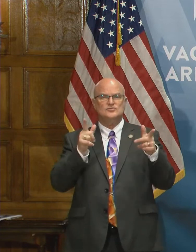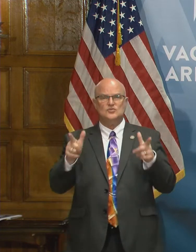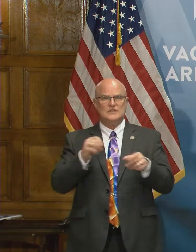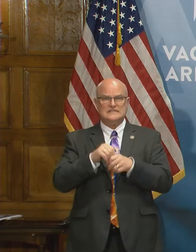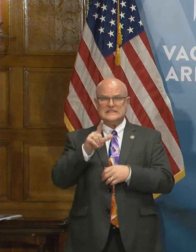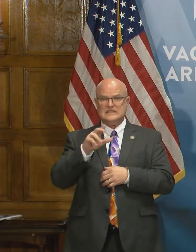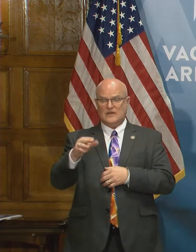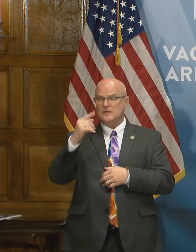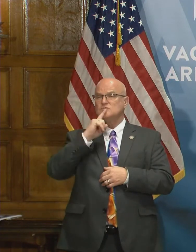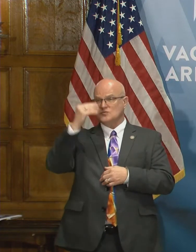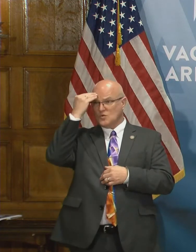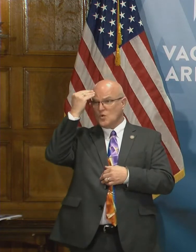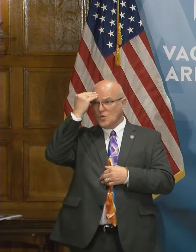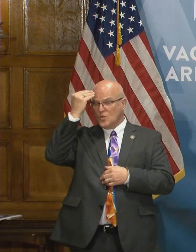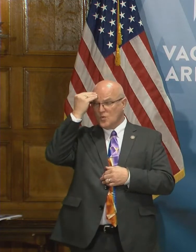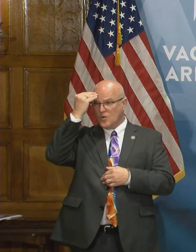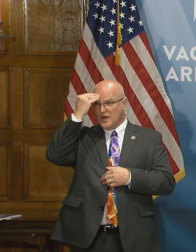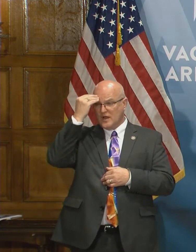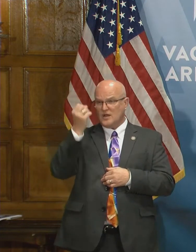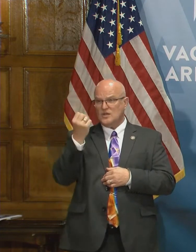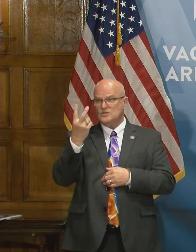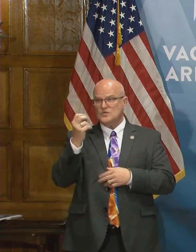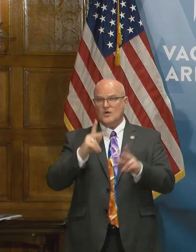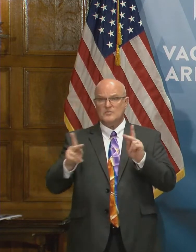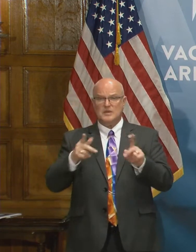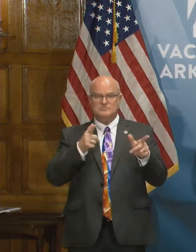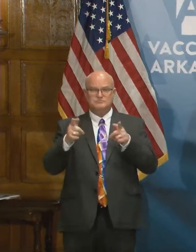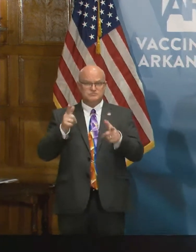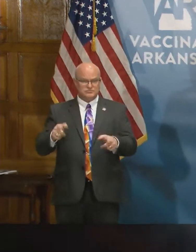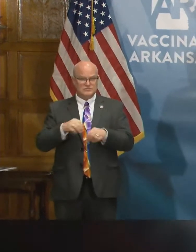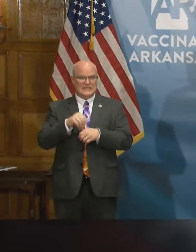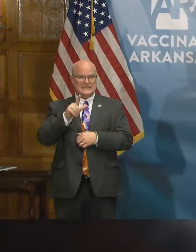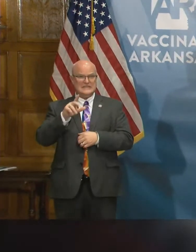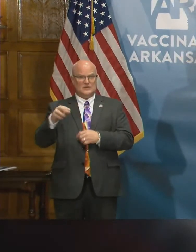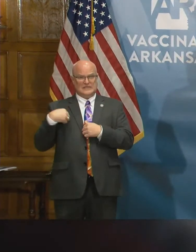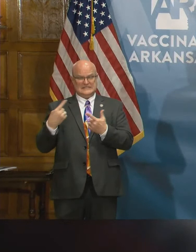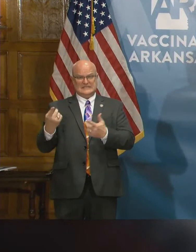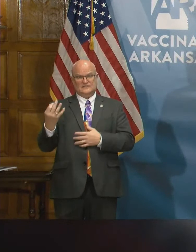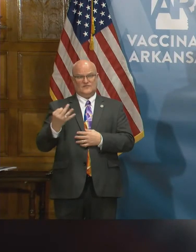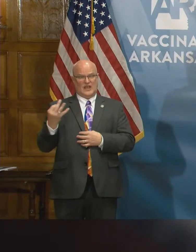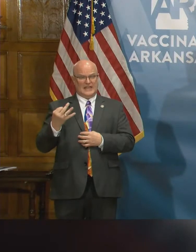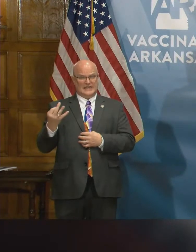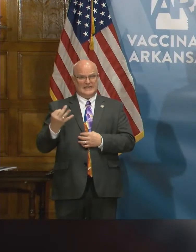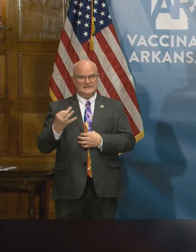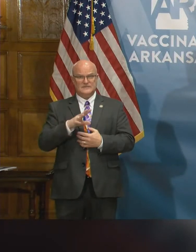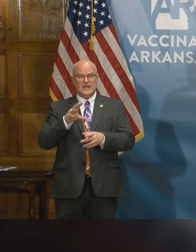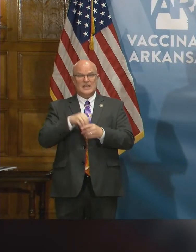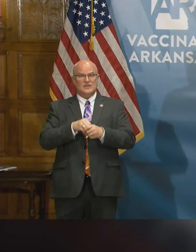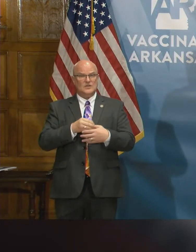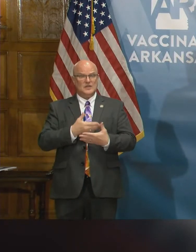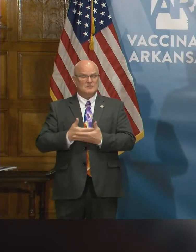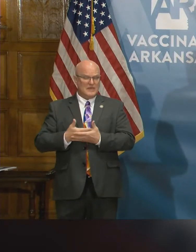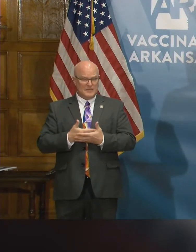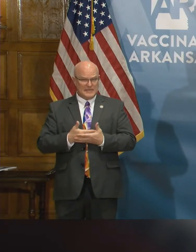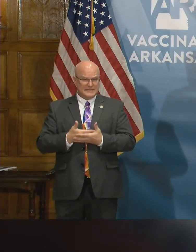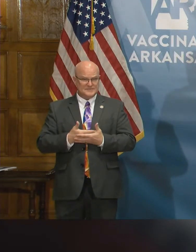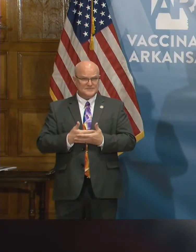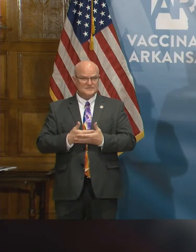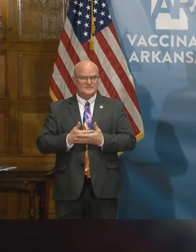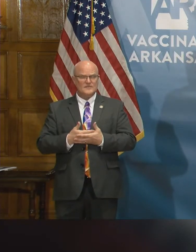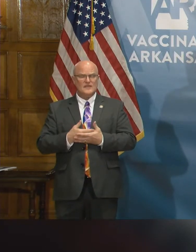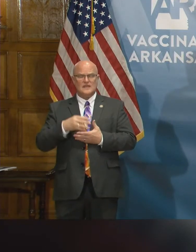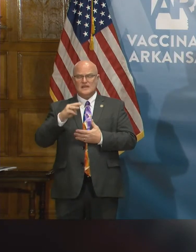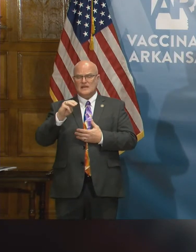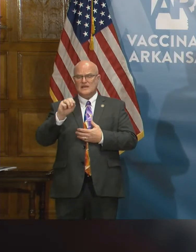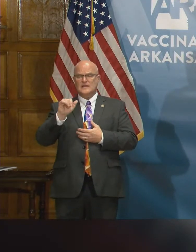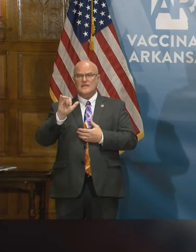Little Rock. I'm sure you're aware 12 people have been shot in Little Rock since Friday, including a baby. The